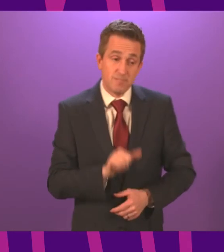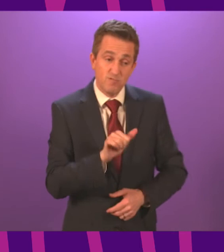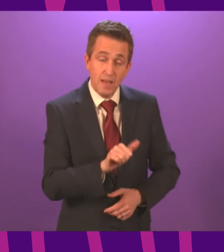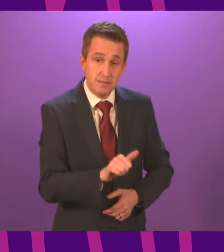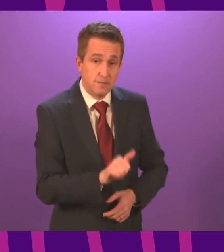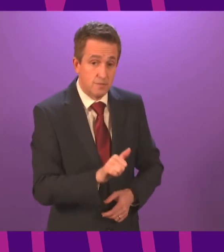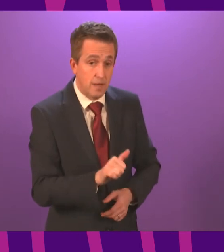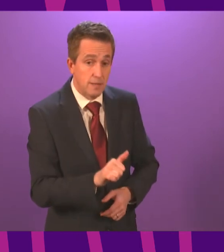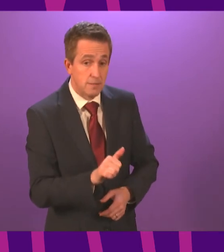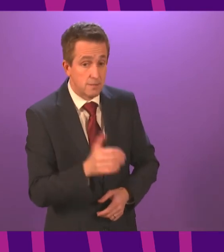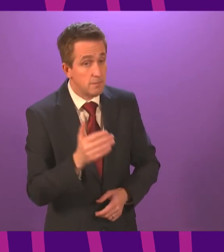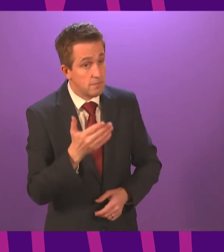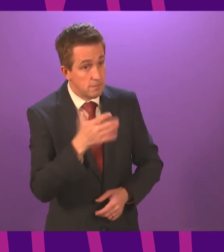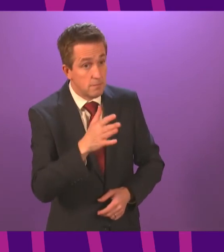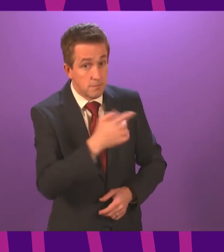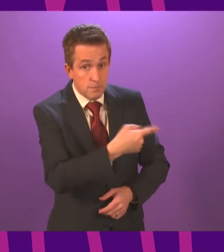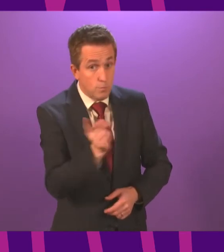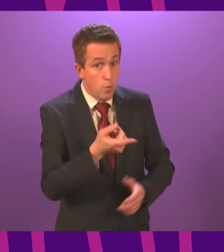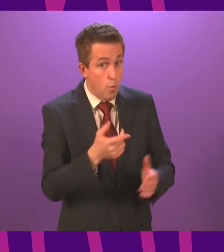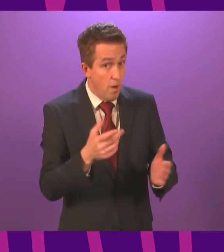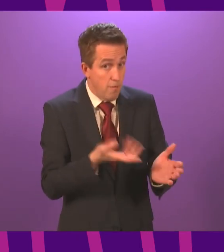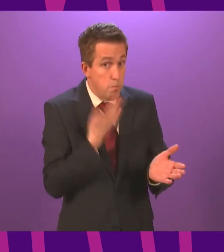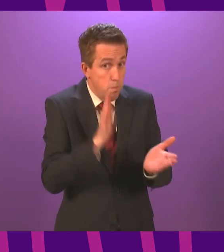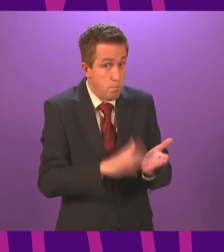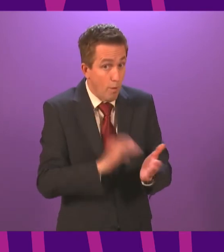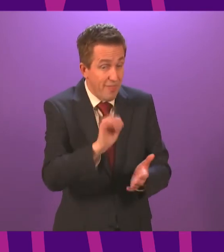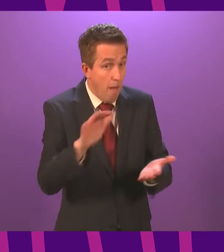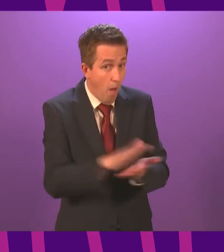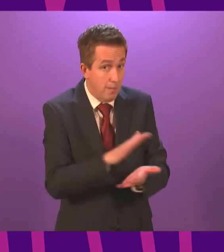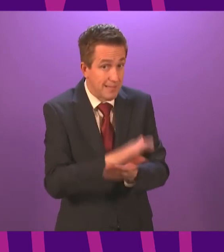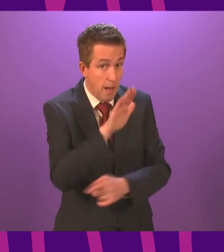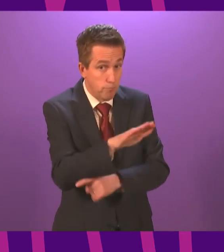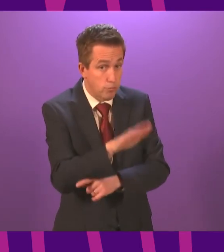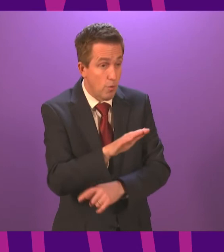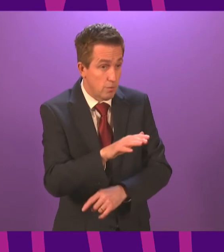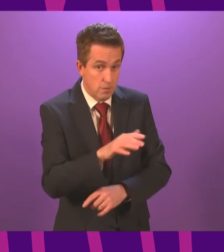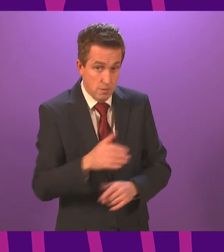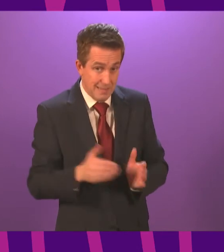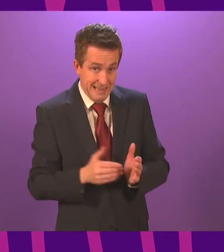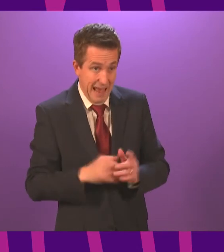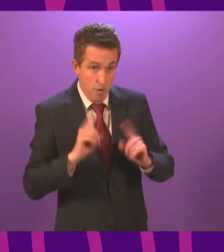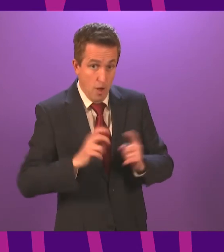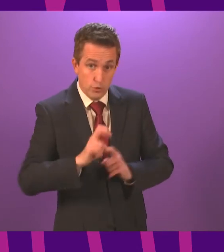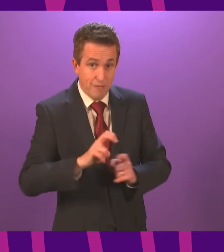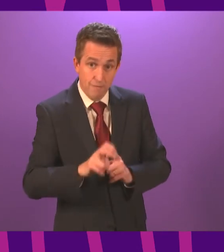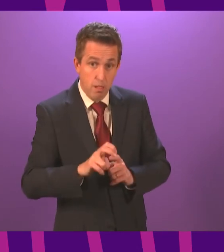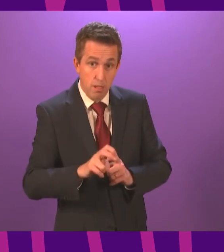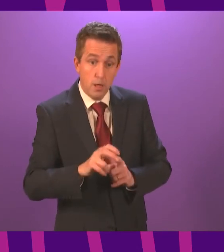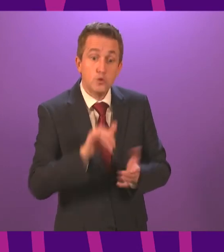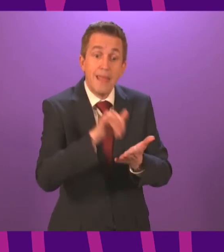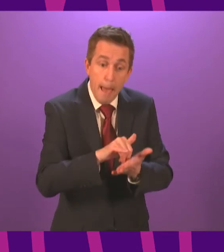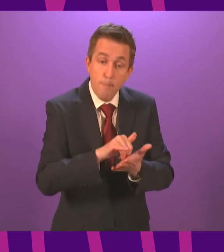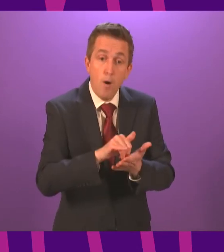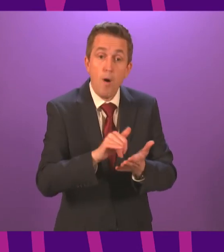earlier on about those who have booked, whether reluctantly or not, holidays abroad and are now not able to get to the airport, but the holiday's not been